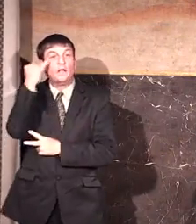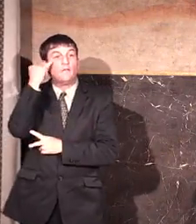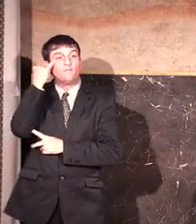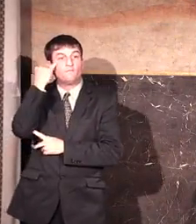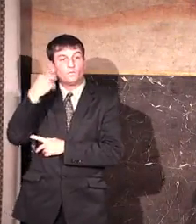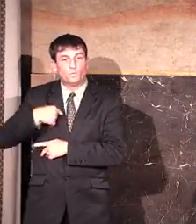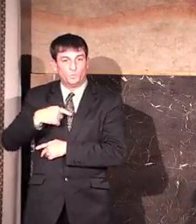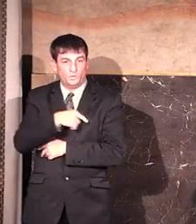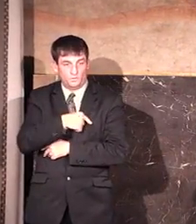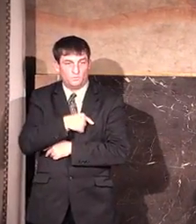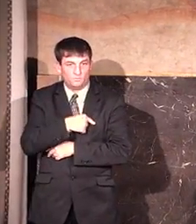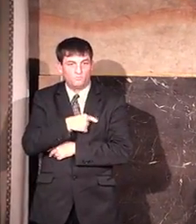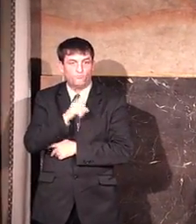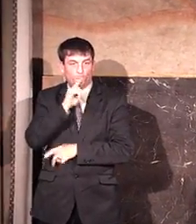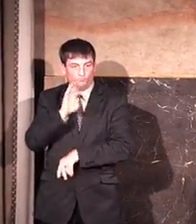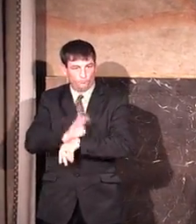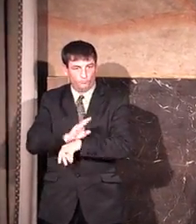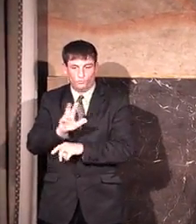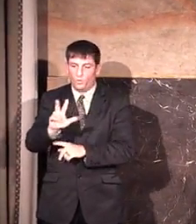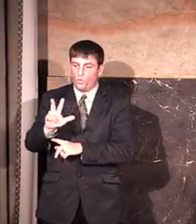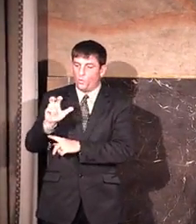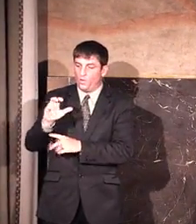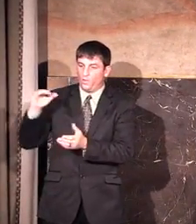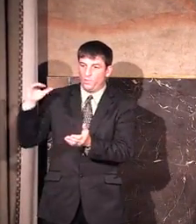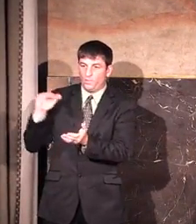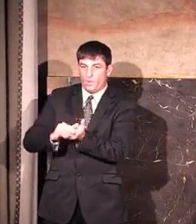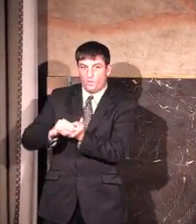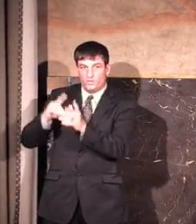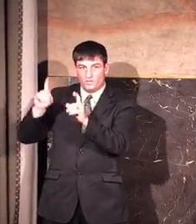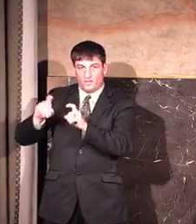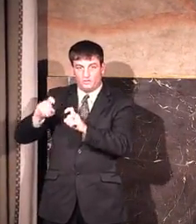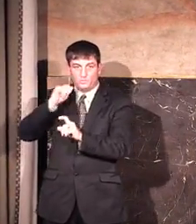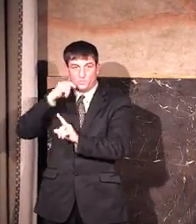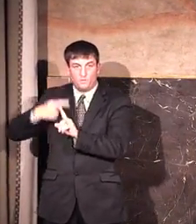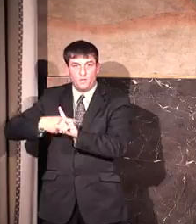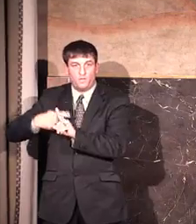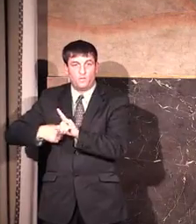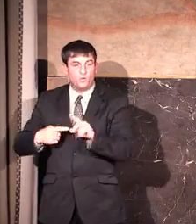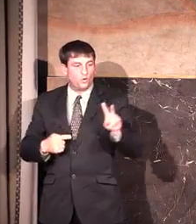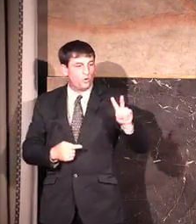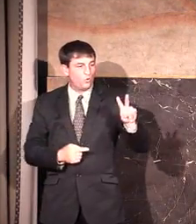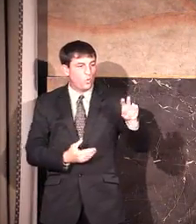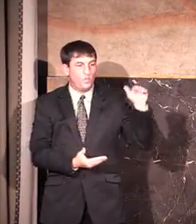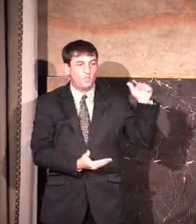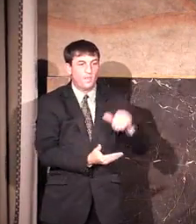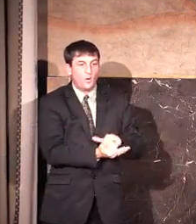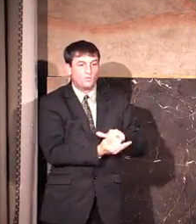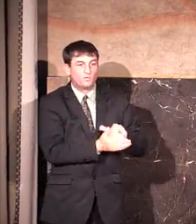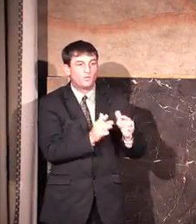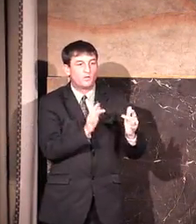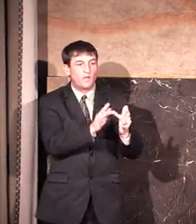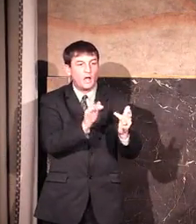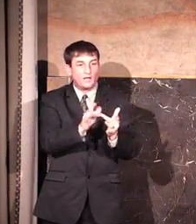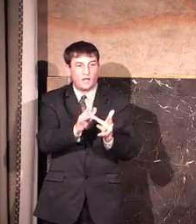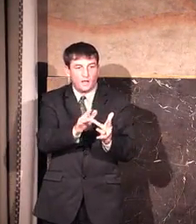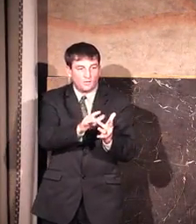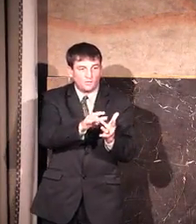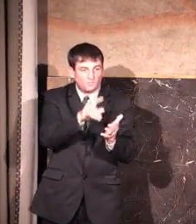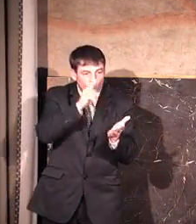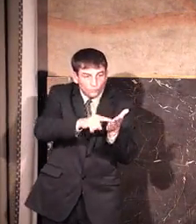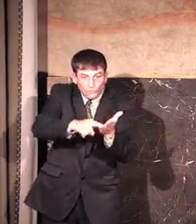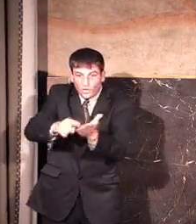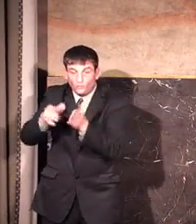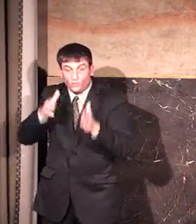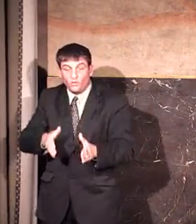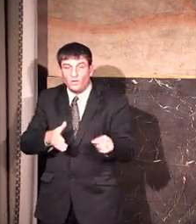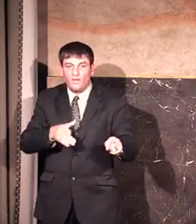per month and if we had 2,000 contact tracers, that's not going to be enough for us to keep a lid on the cases. It is critically